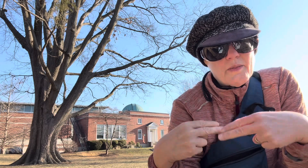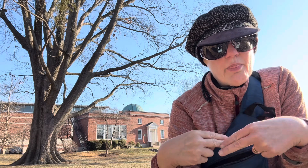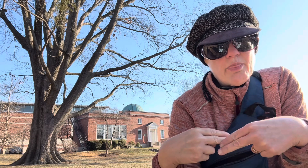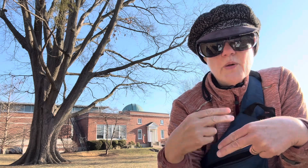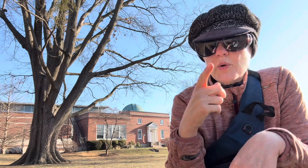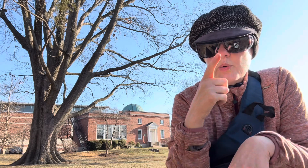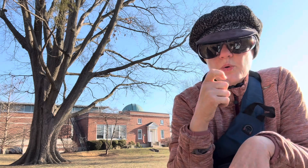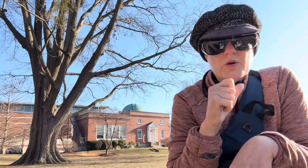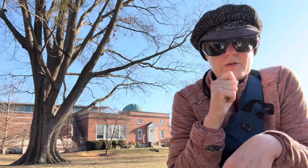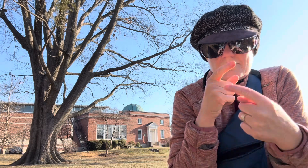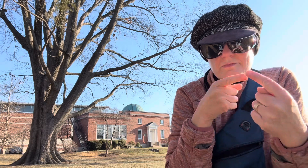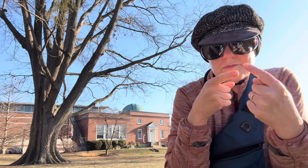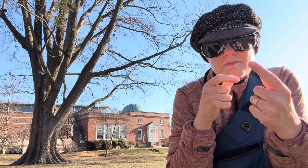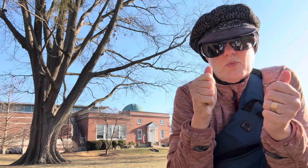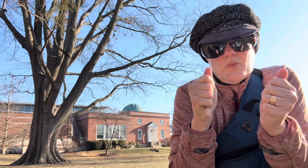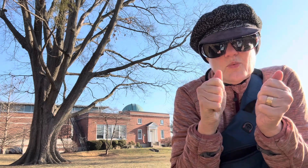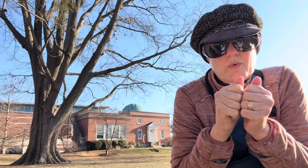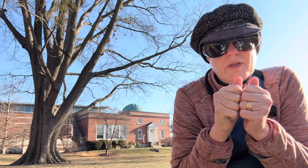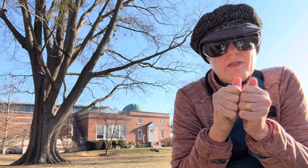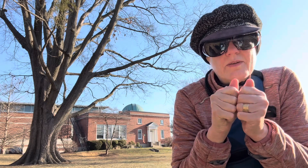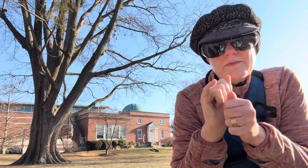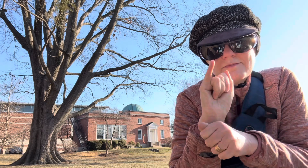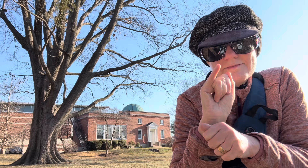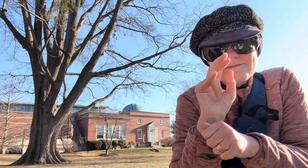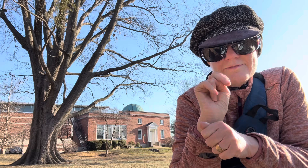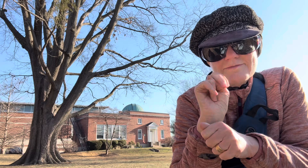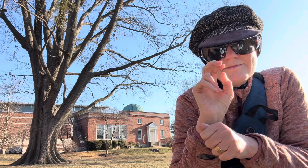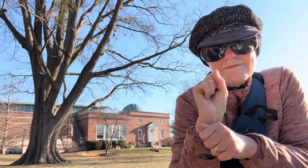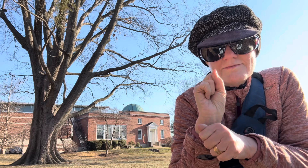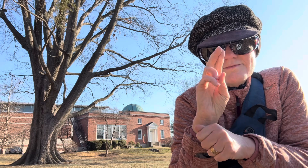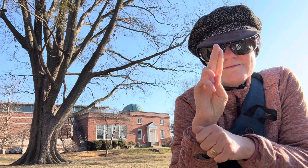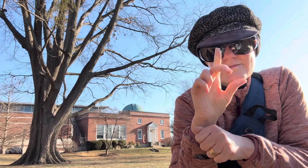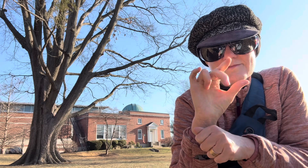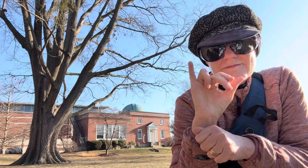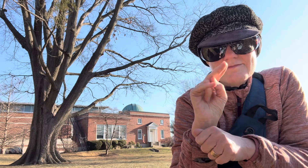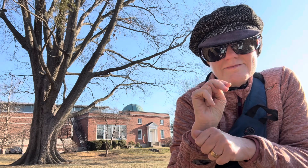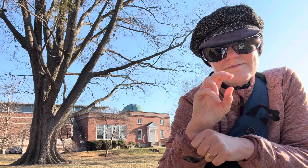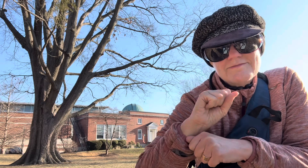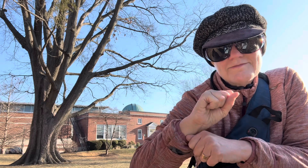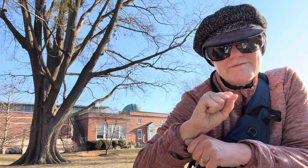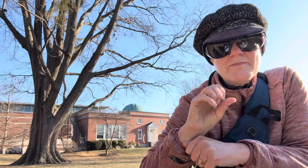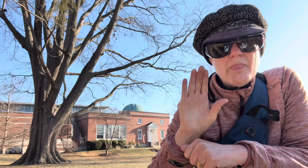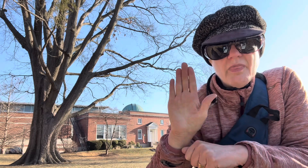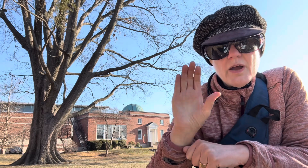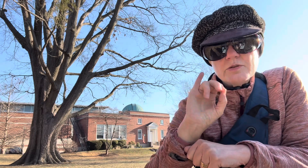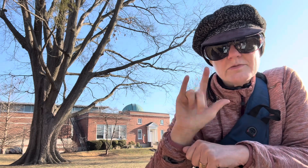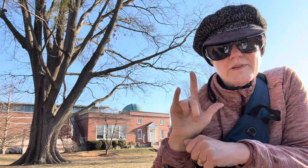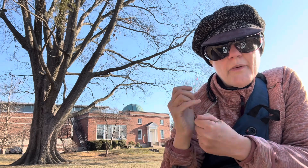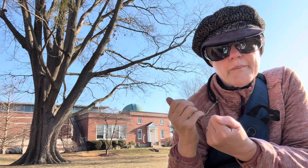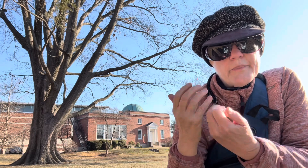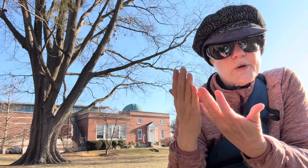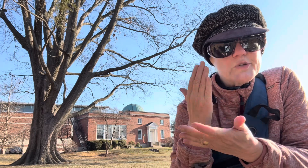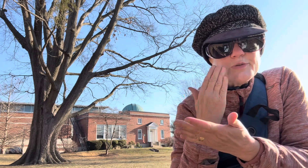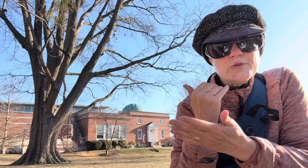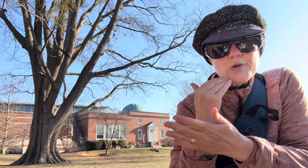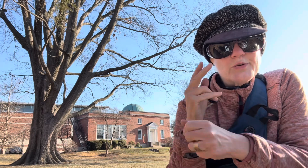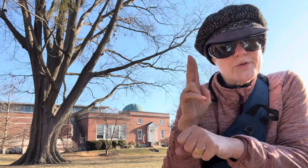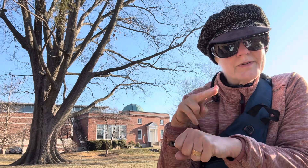health reasons. They don't struggle with insulin resistance. Their cells